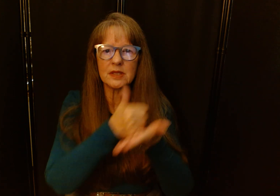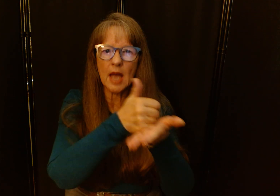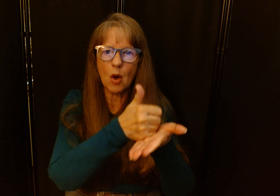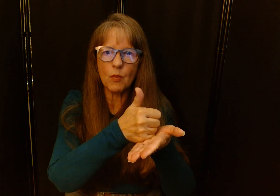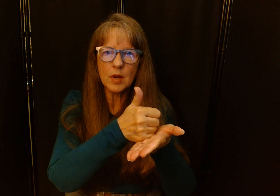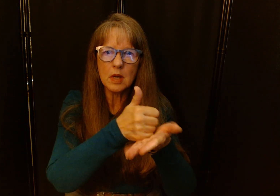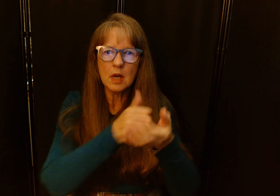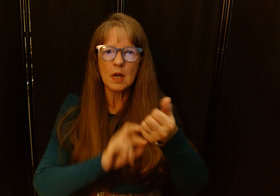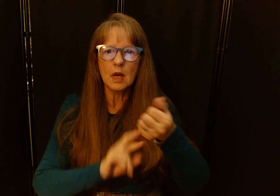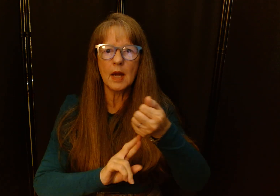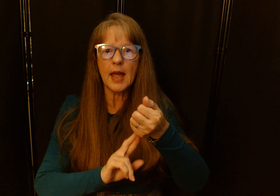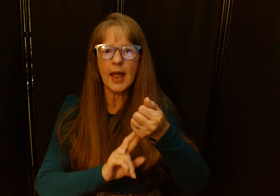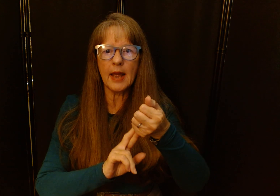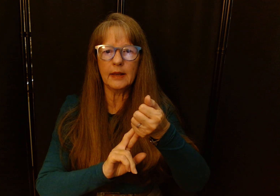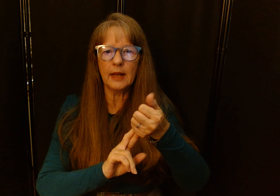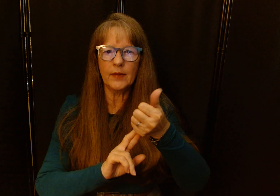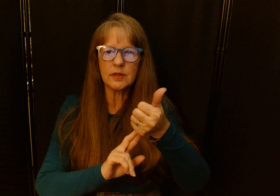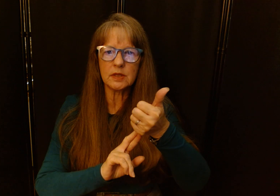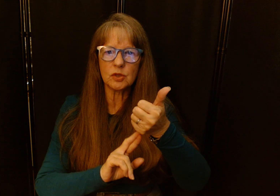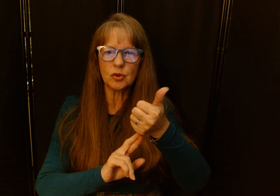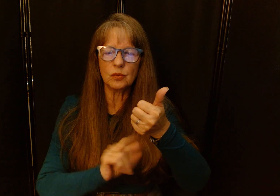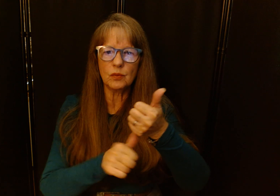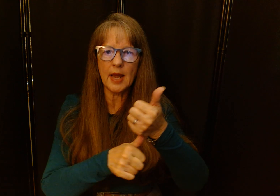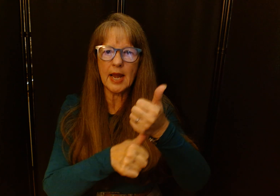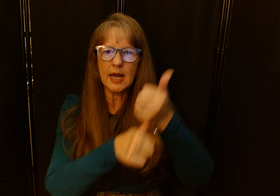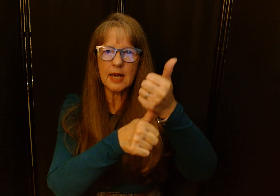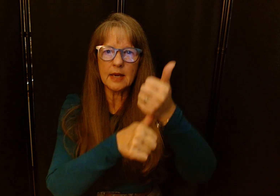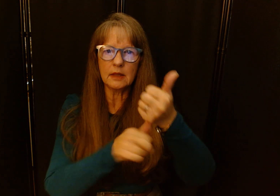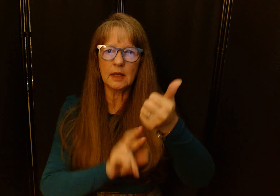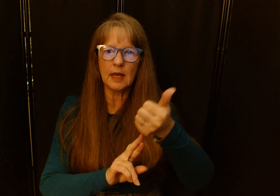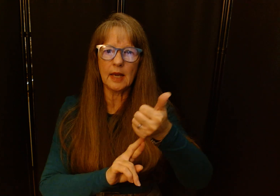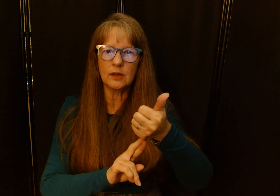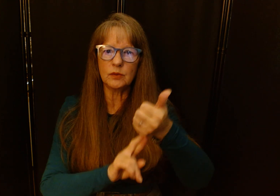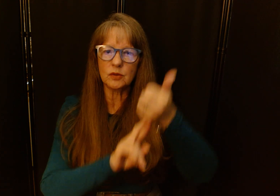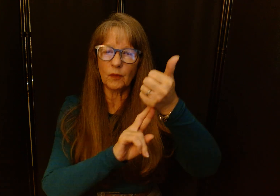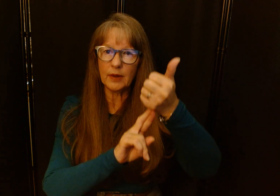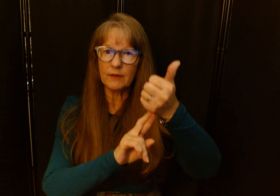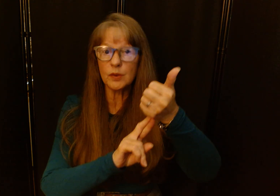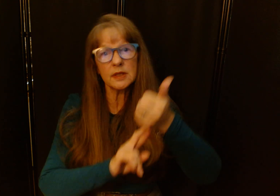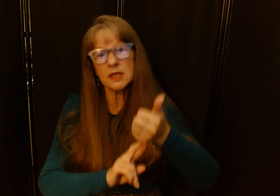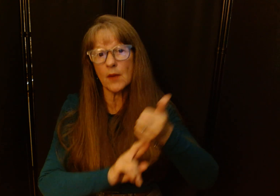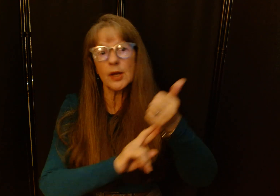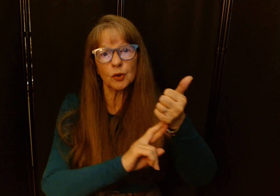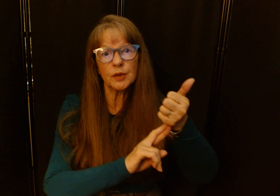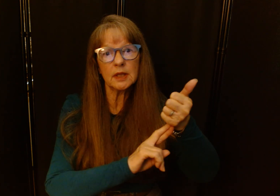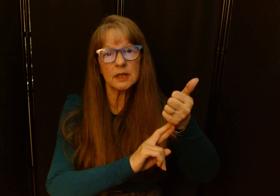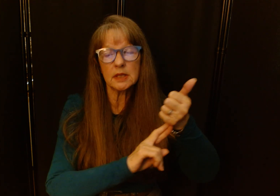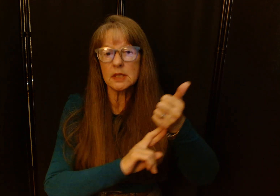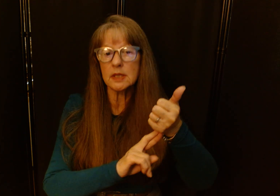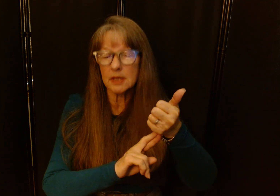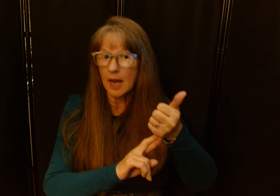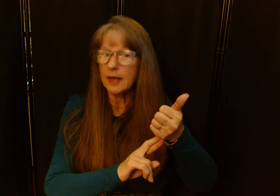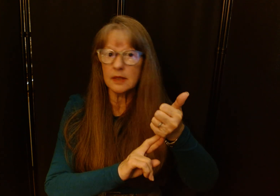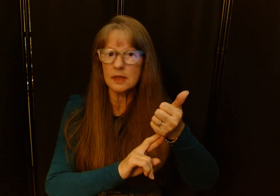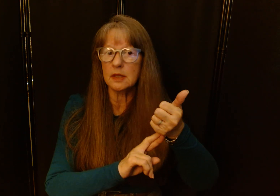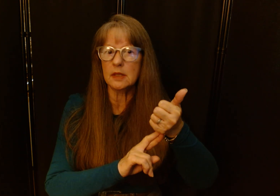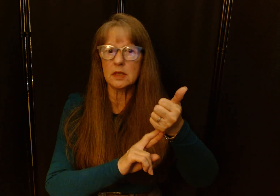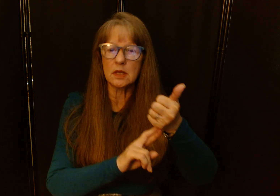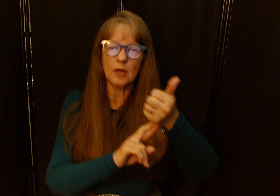help, and this is to aid. And I do this reinforce. And this is how I learned it. This is a sign. This is not just a